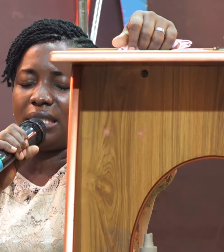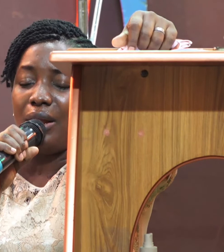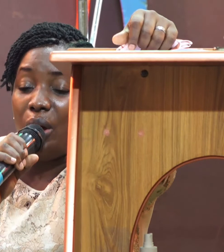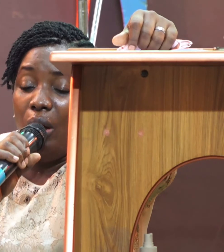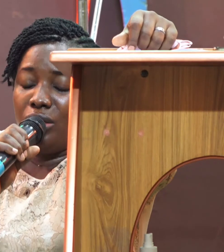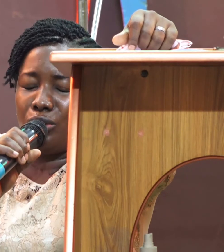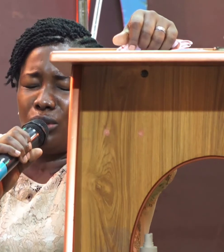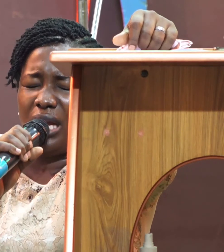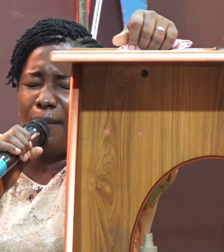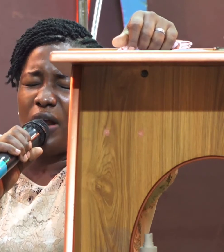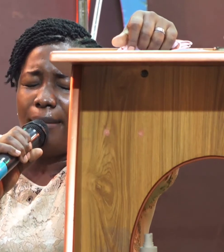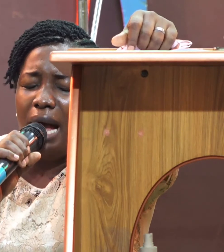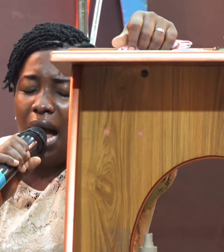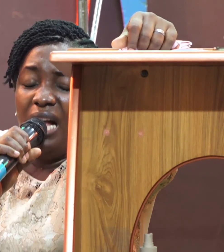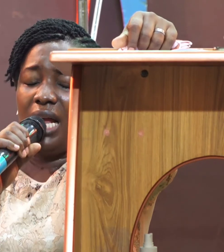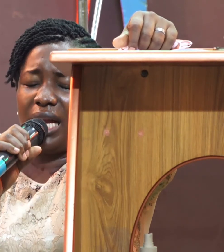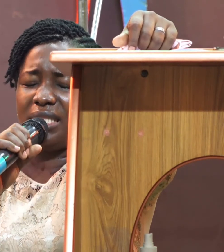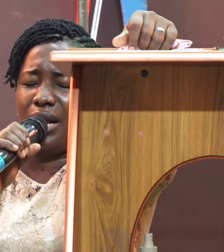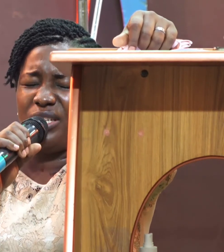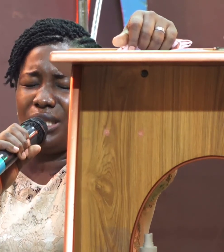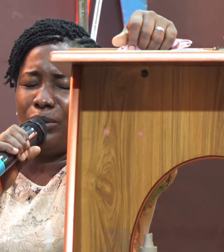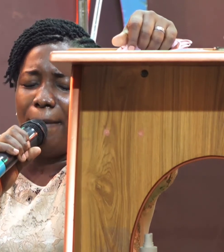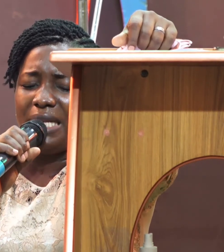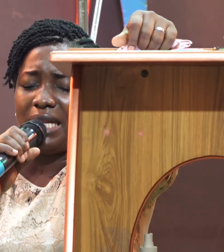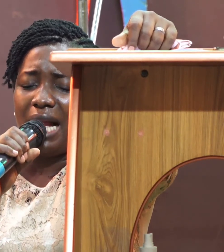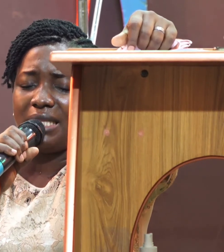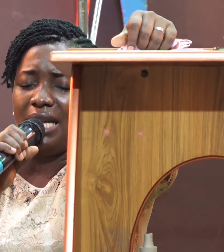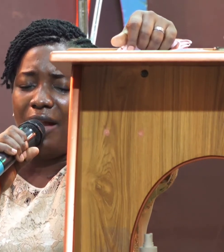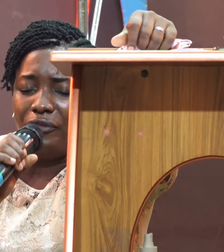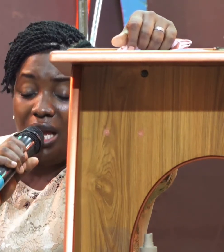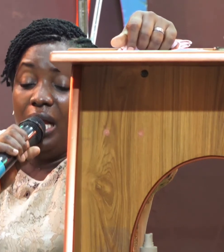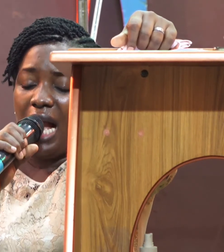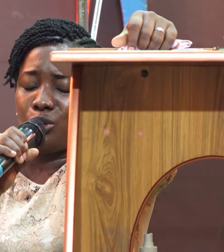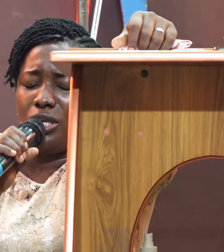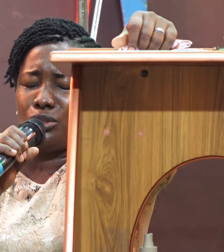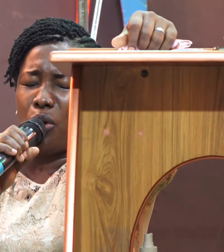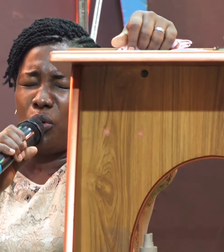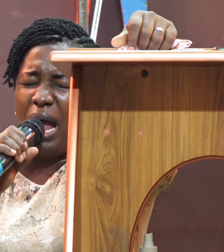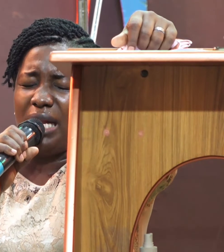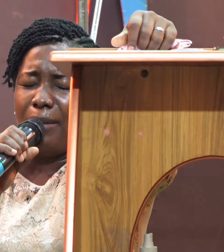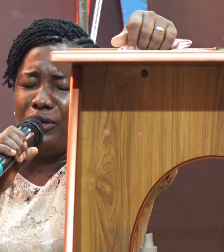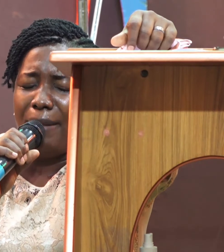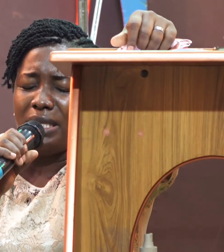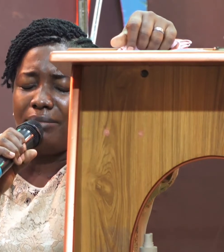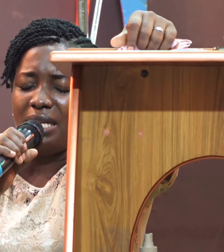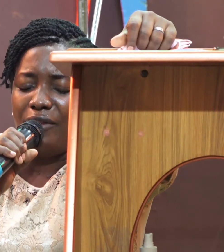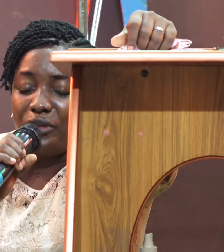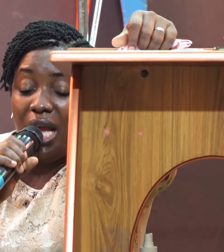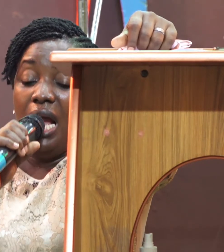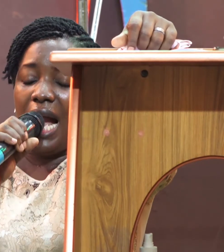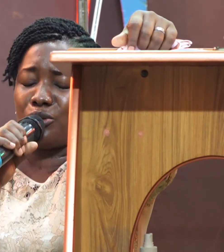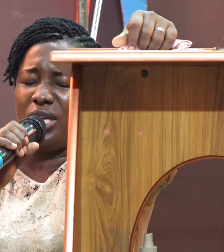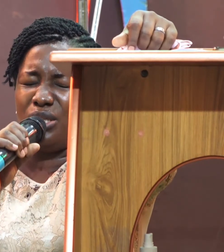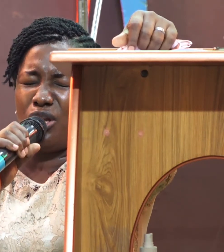kukola ntalo totuleka mukama leka entalo zibule masekati gaffe nga tuyinza okulwanira munda mitima